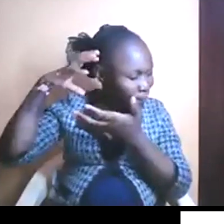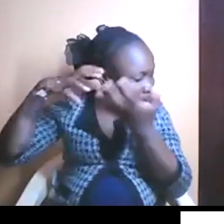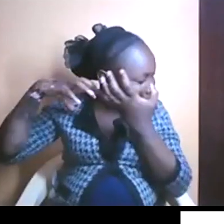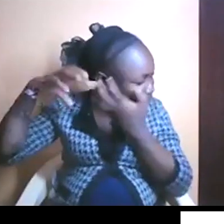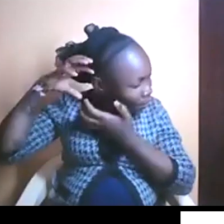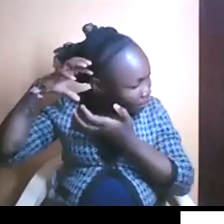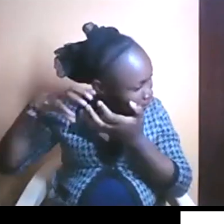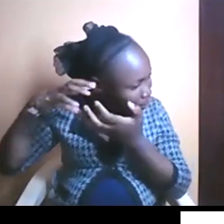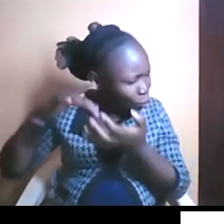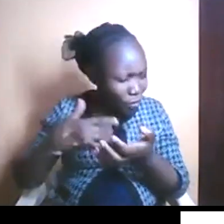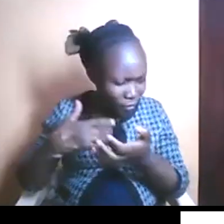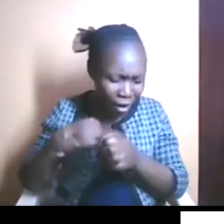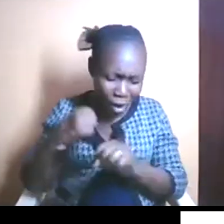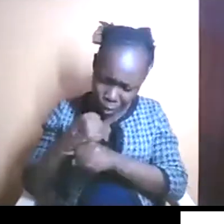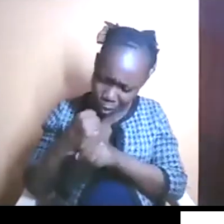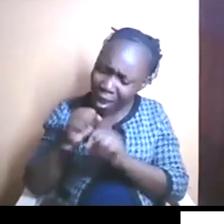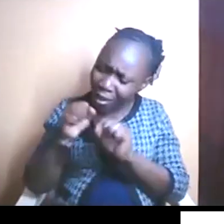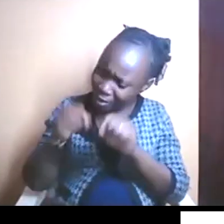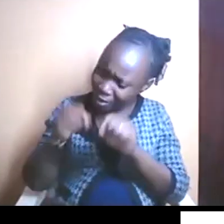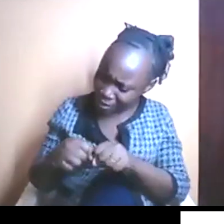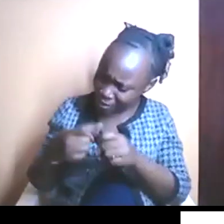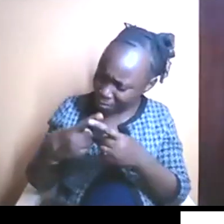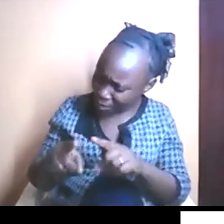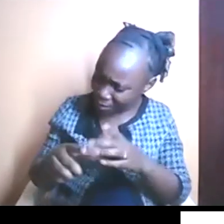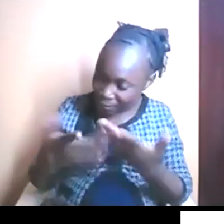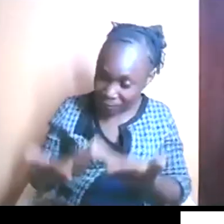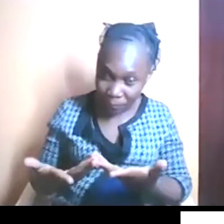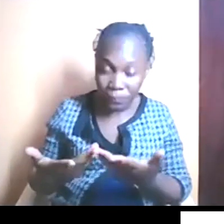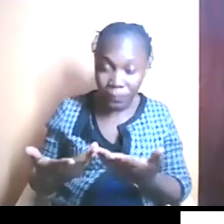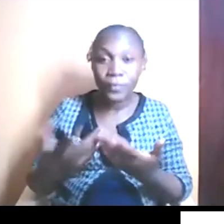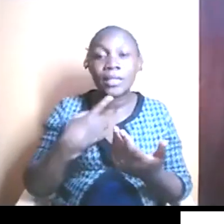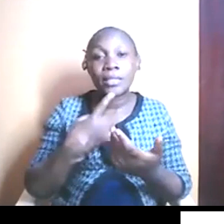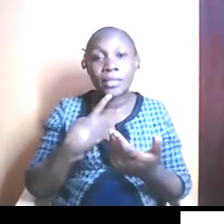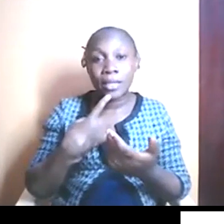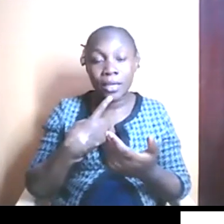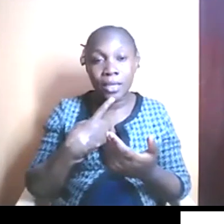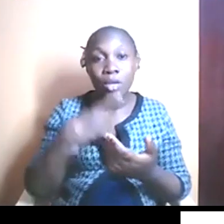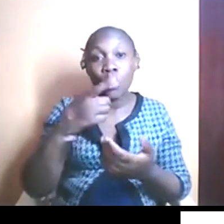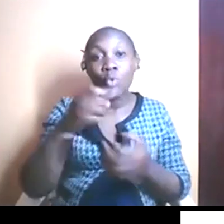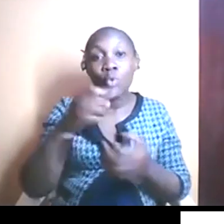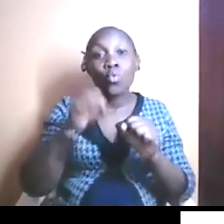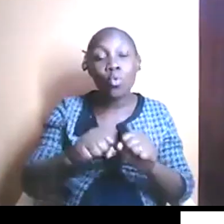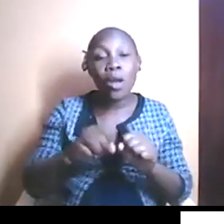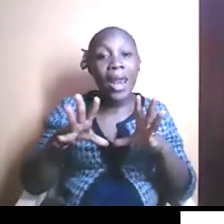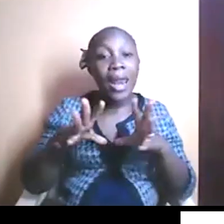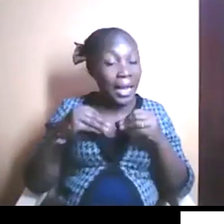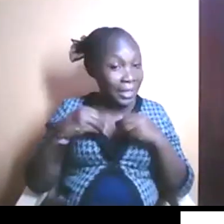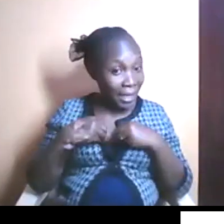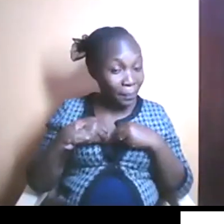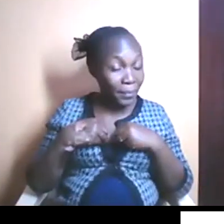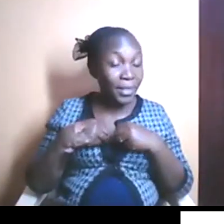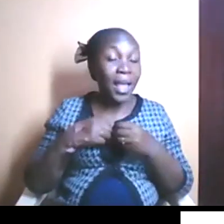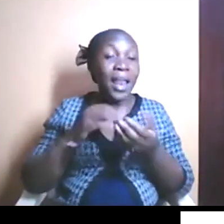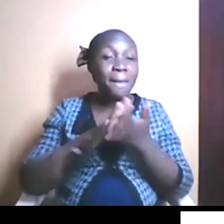doing the work. So you can still maintain being cordial and in good spirits and being calm, but